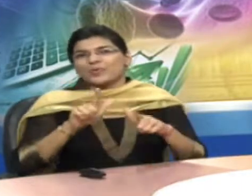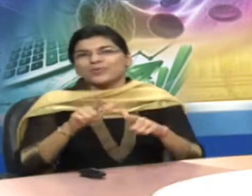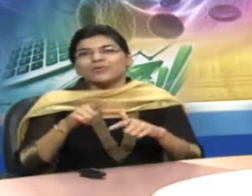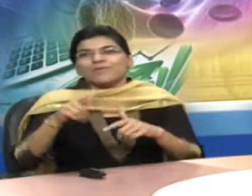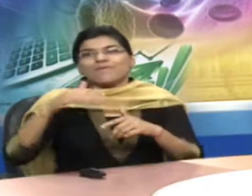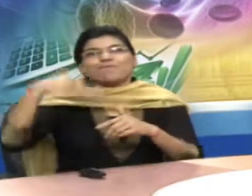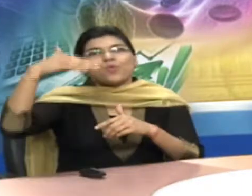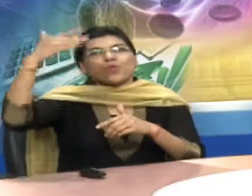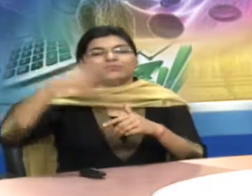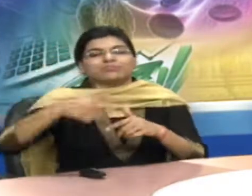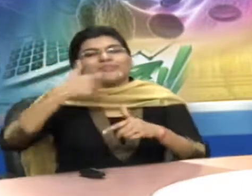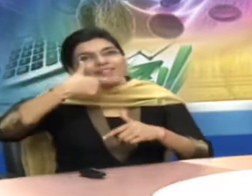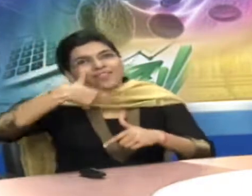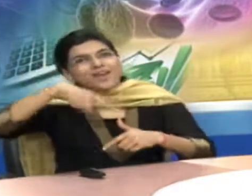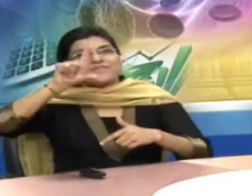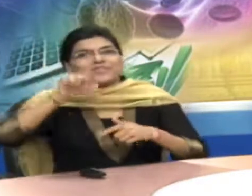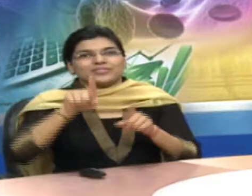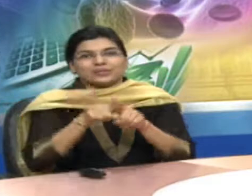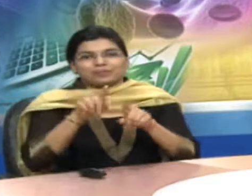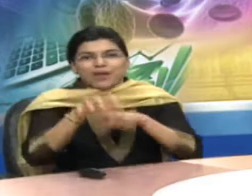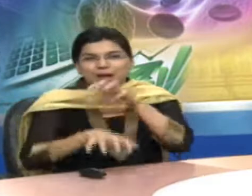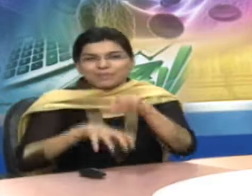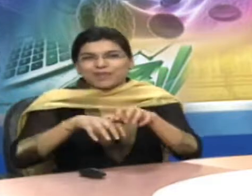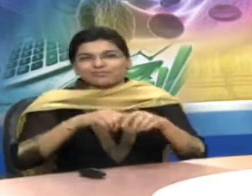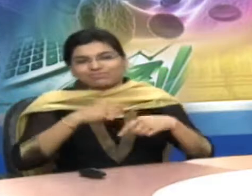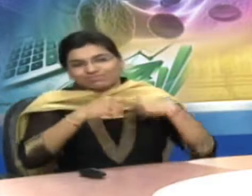not to kill them, but just to befriend them.